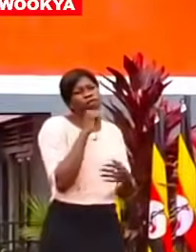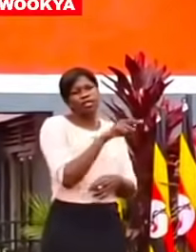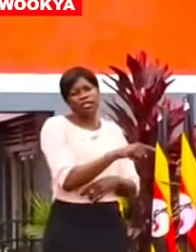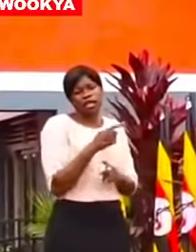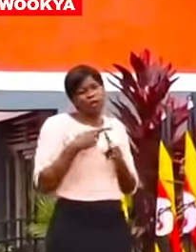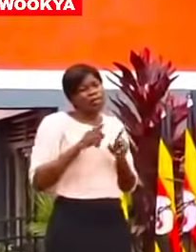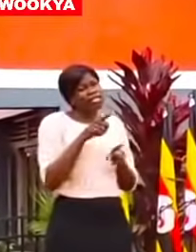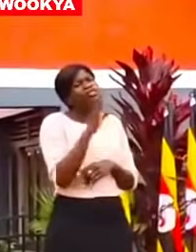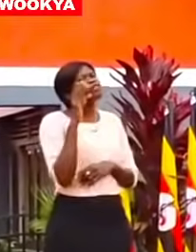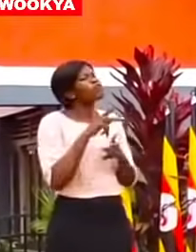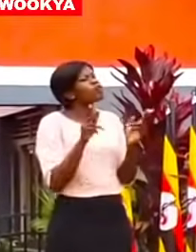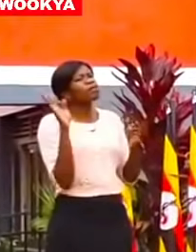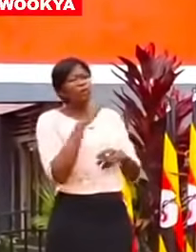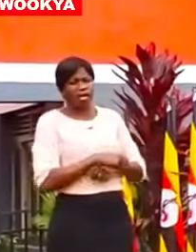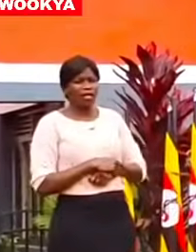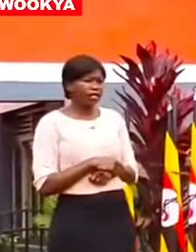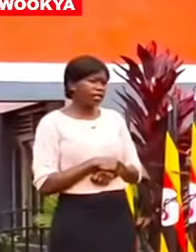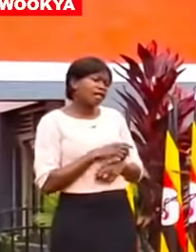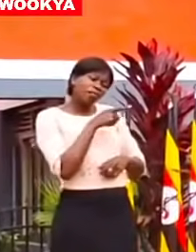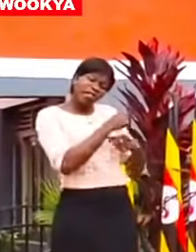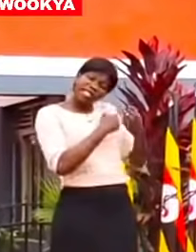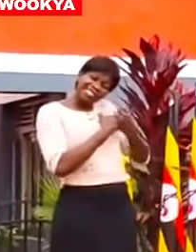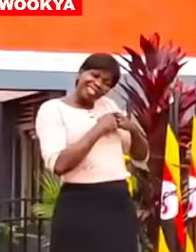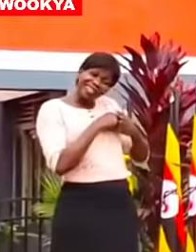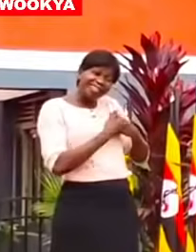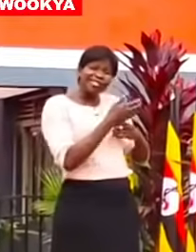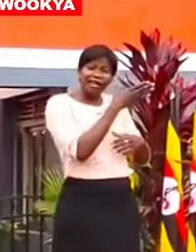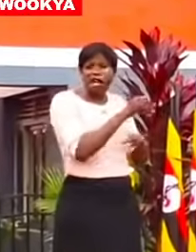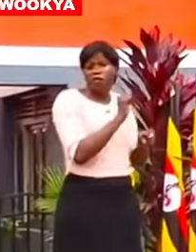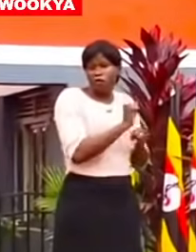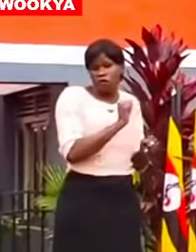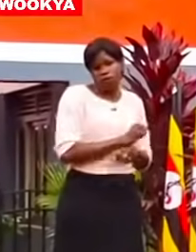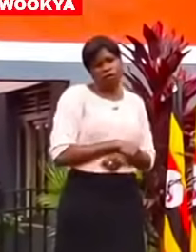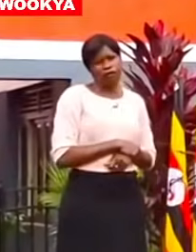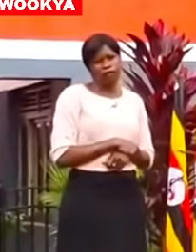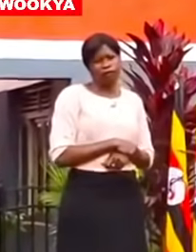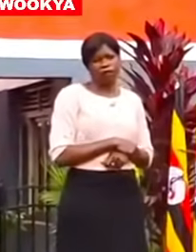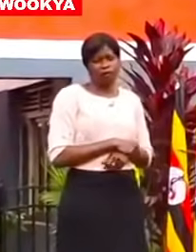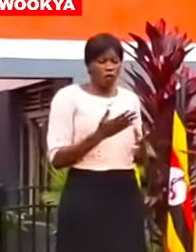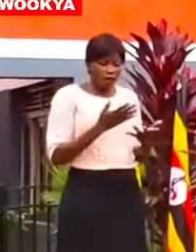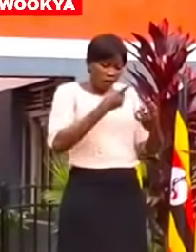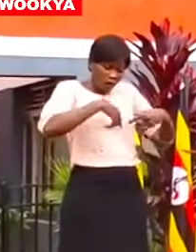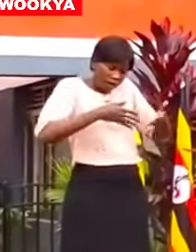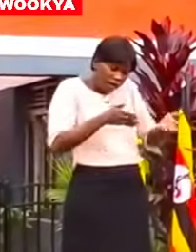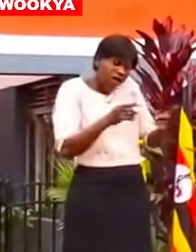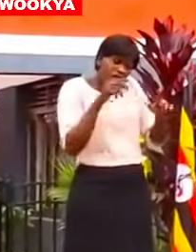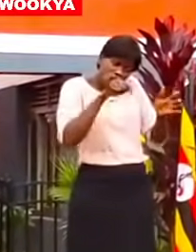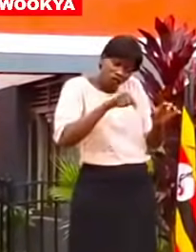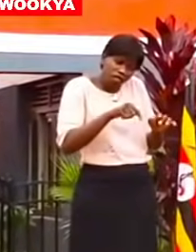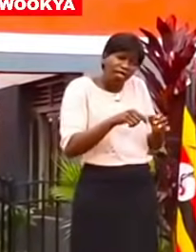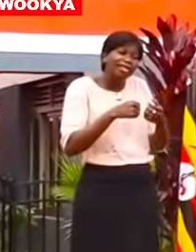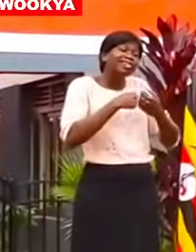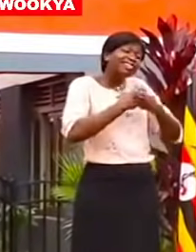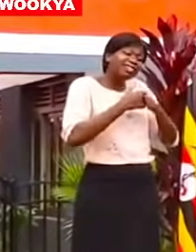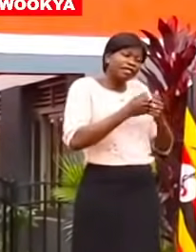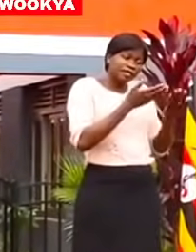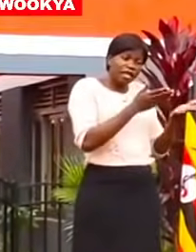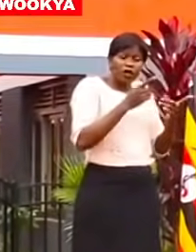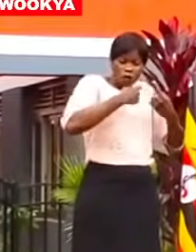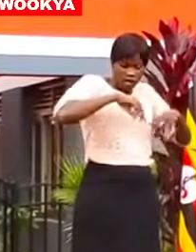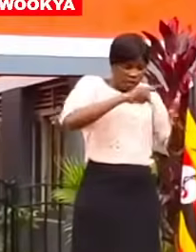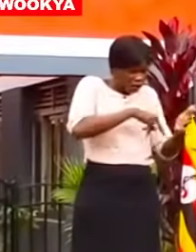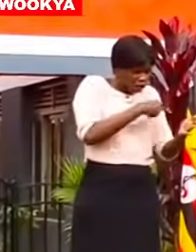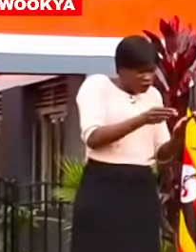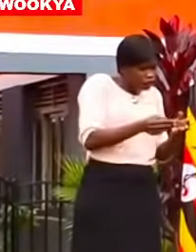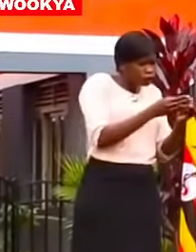unfortunate. But that shows you the challenges there are. That shows you why we are where we are today. We are failing to address many issues.